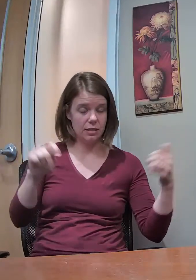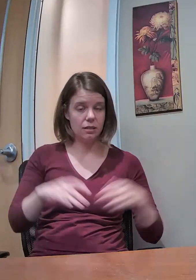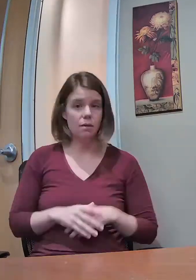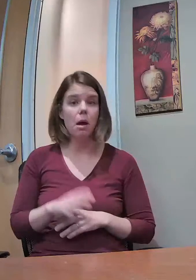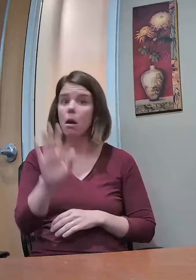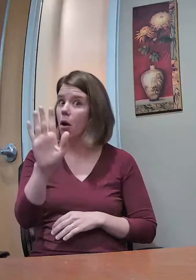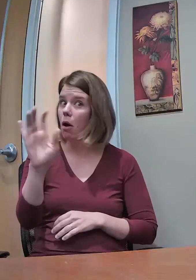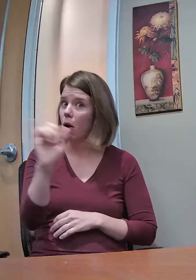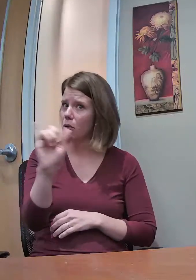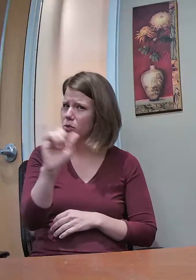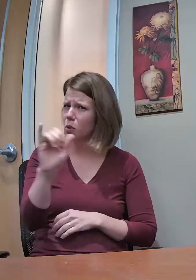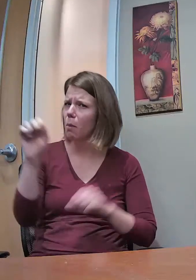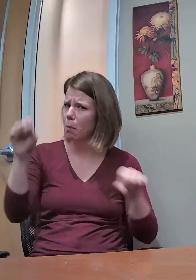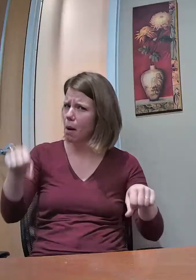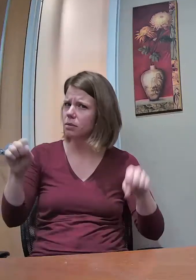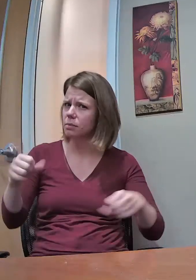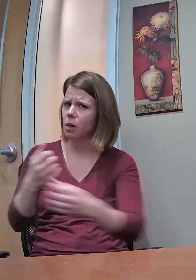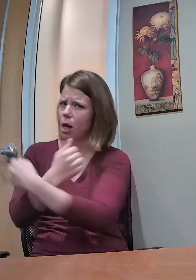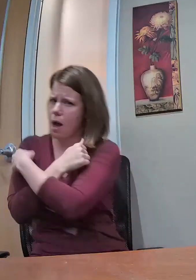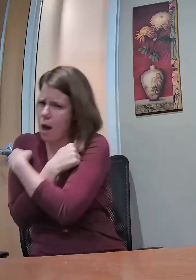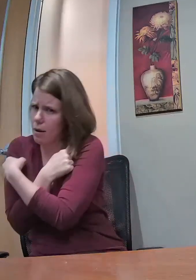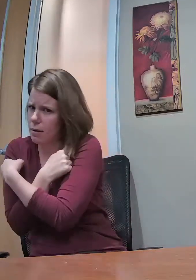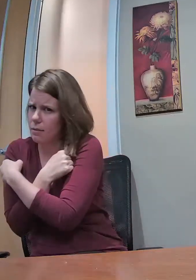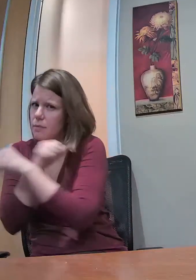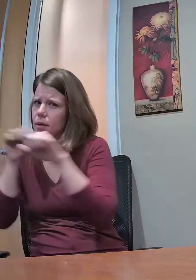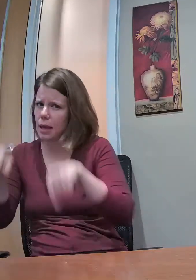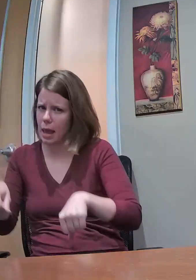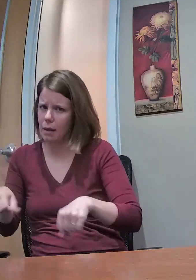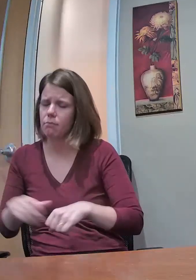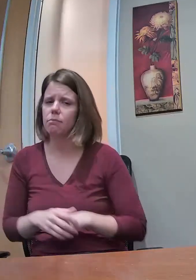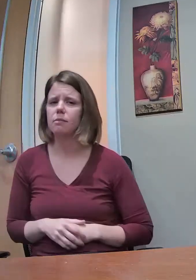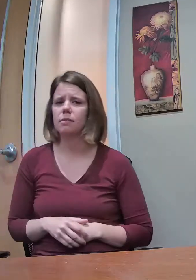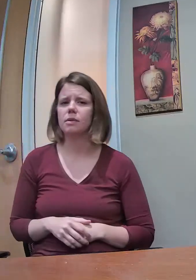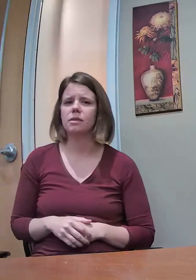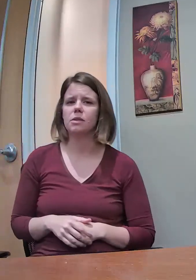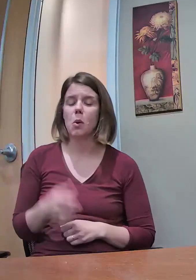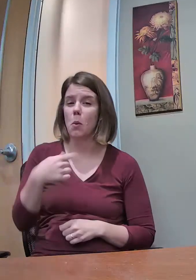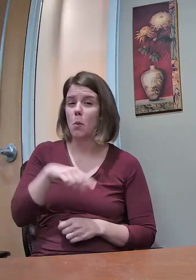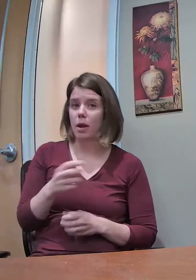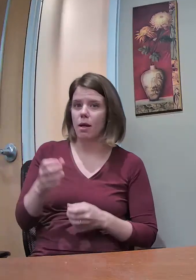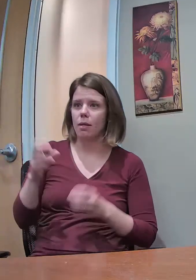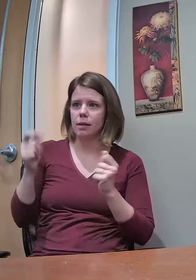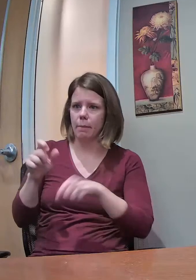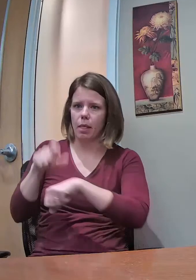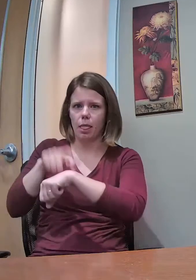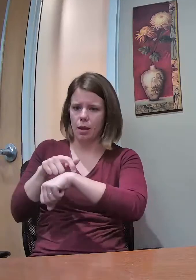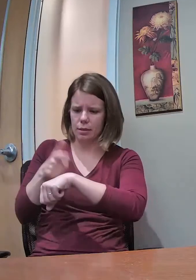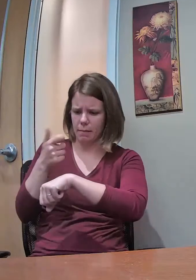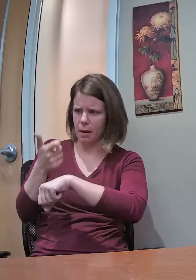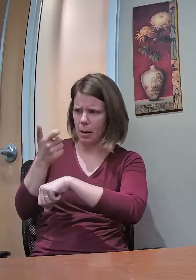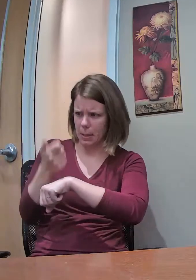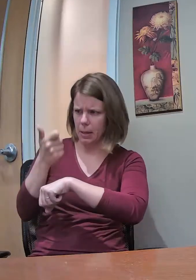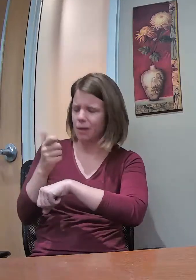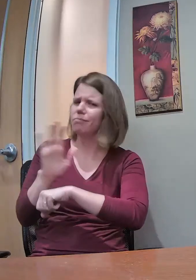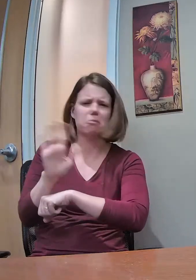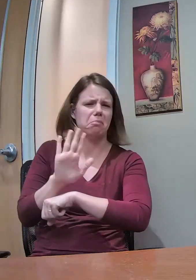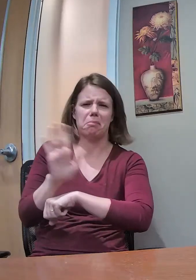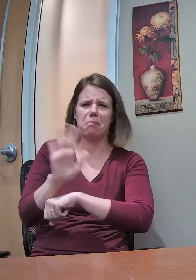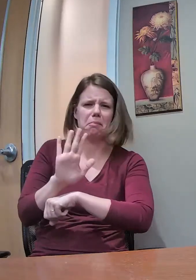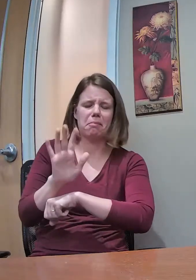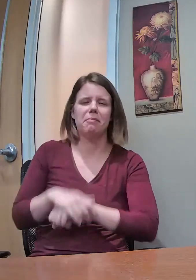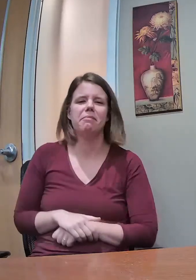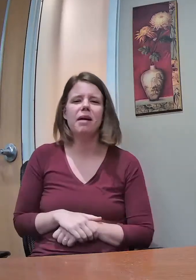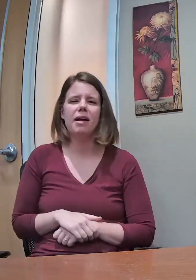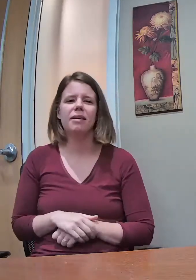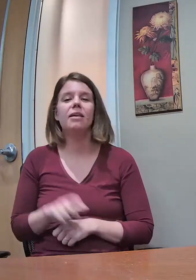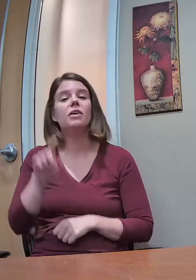be timing these hugs, but just to know that you don't have to be vaccinated to give them a hug.